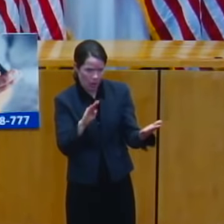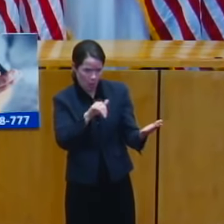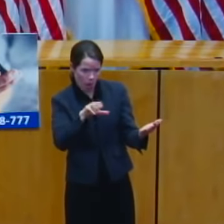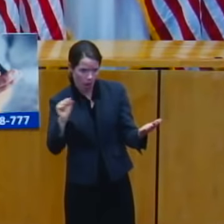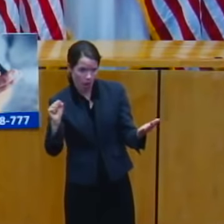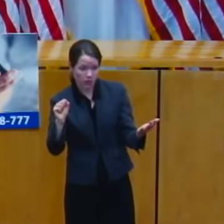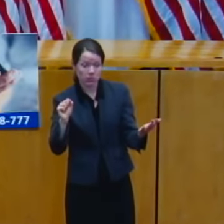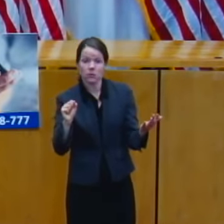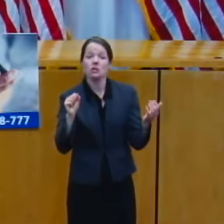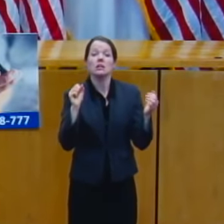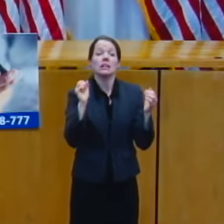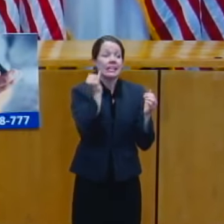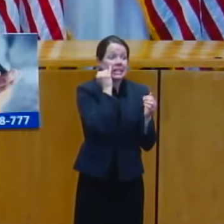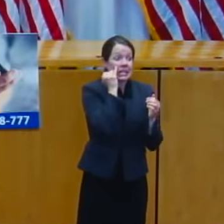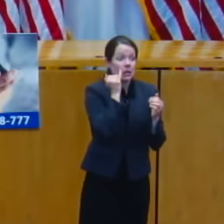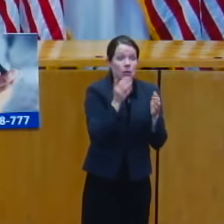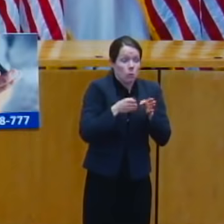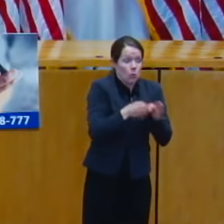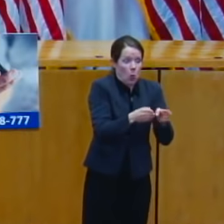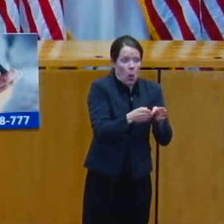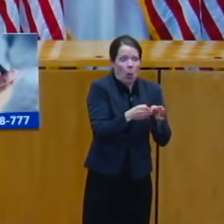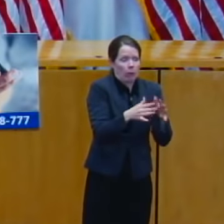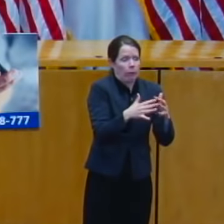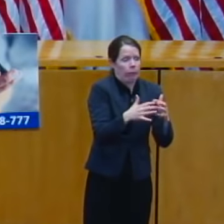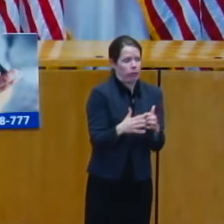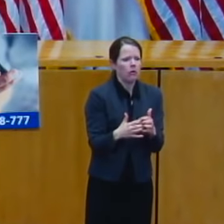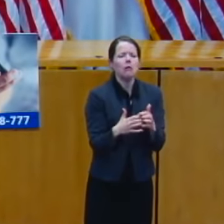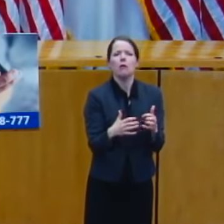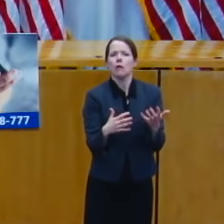pretty much infrastructure and housing utility work. That was about it.